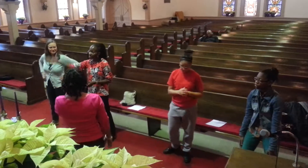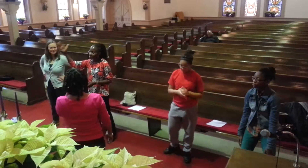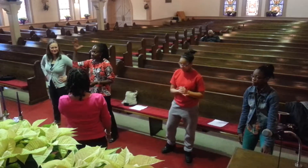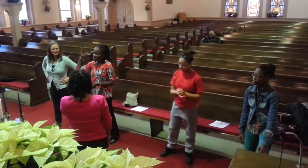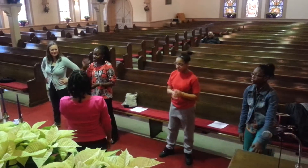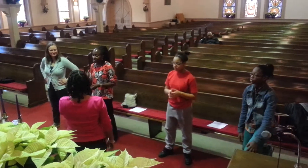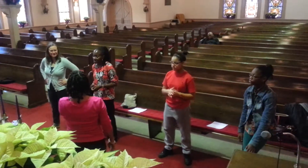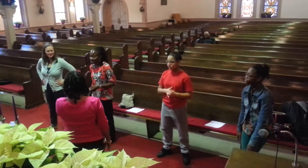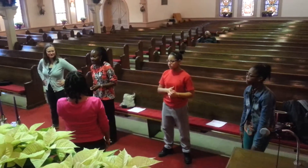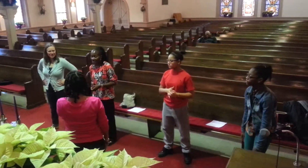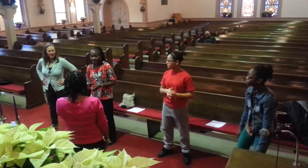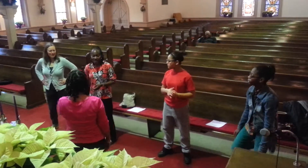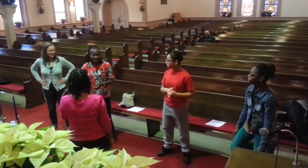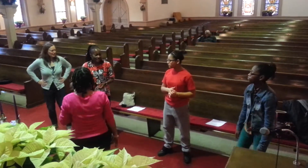Some water here. Wait.